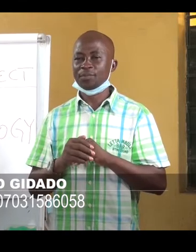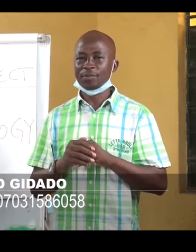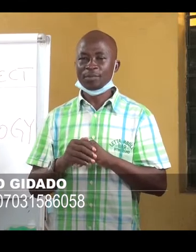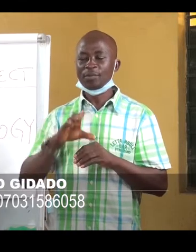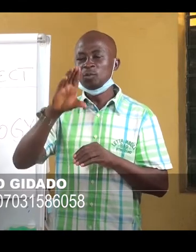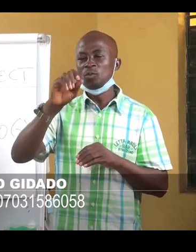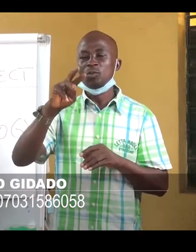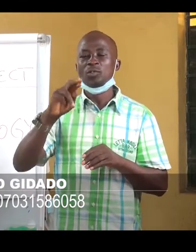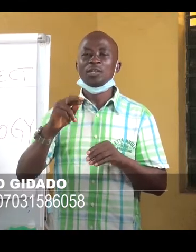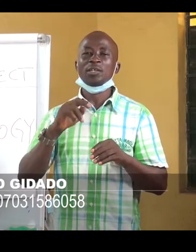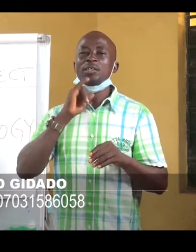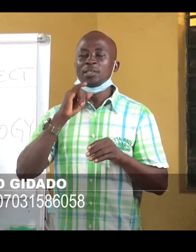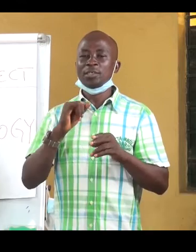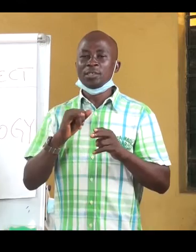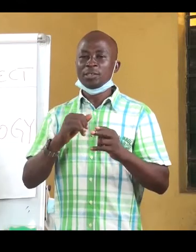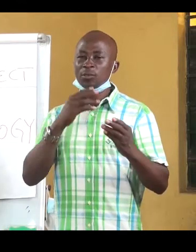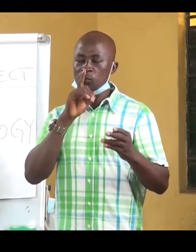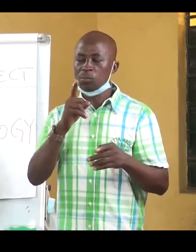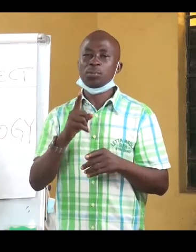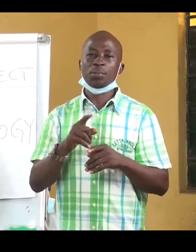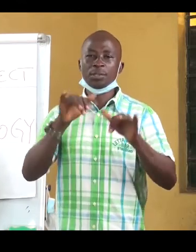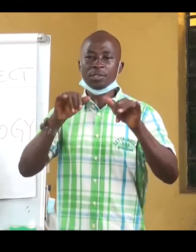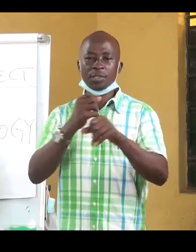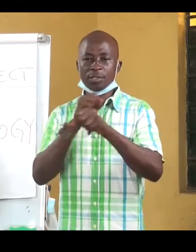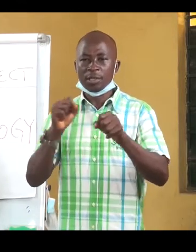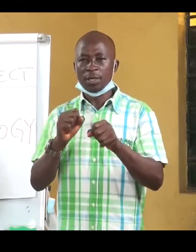Coronavirus is real. Stay safe, stay at home, wash your hands,